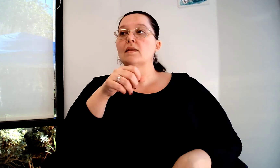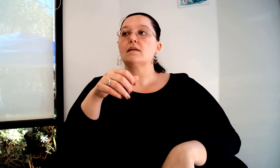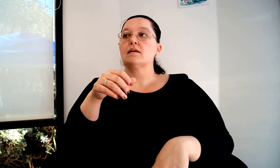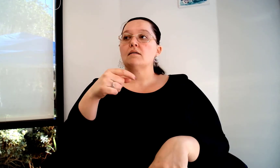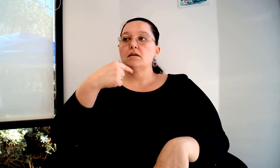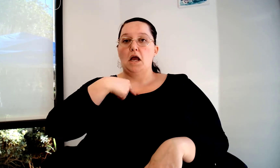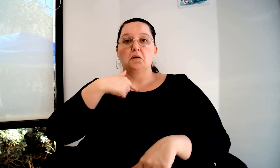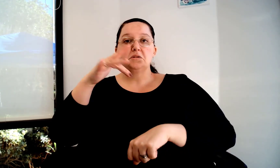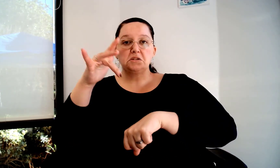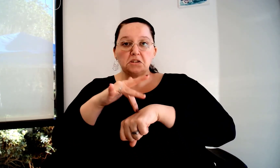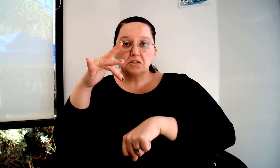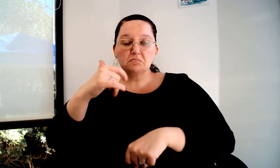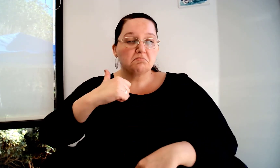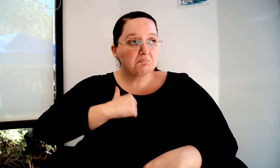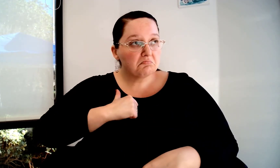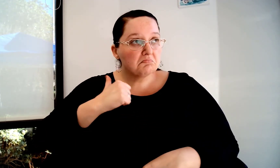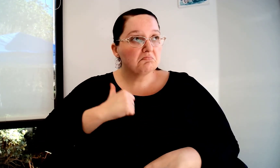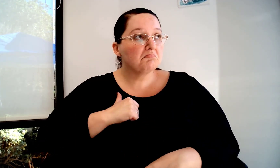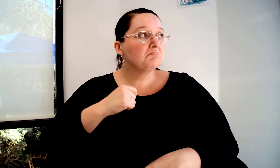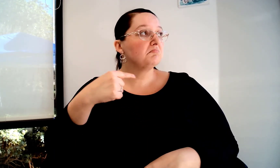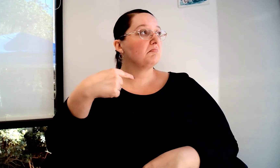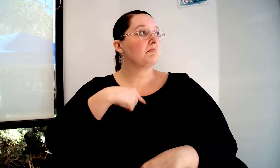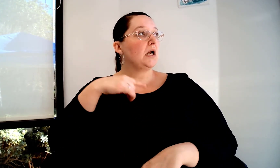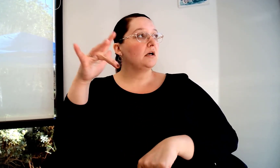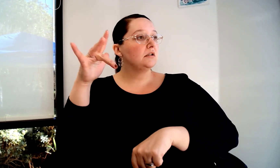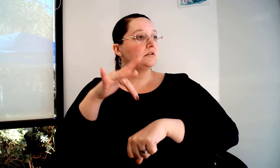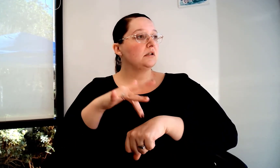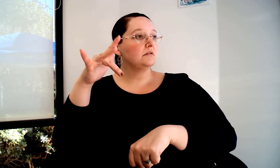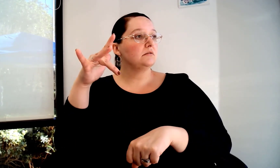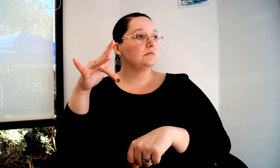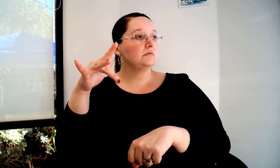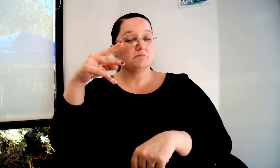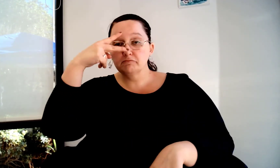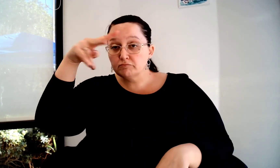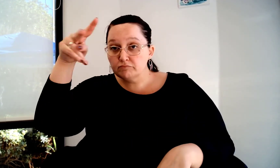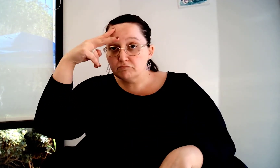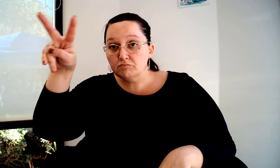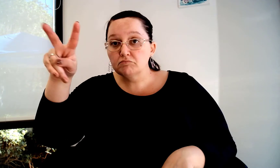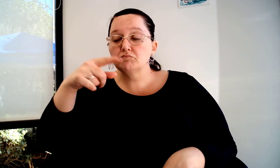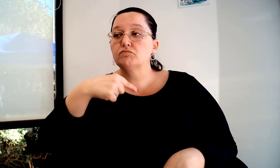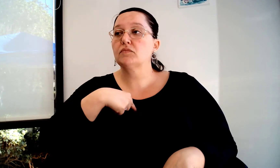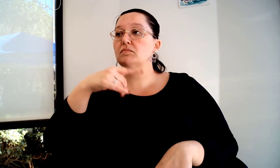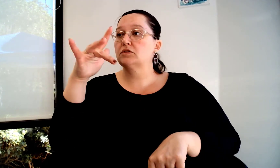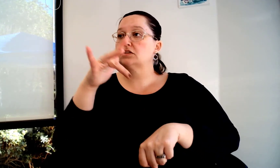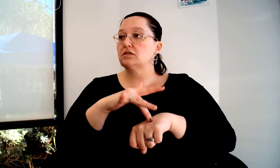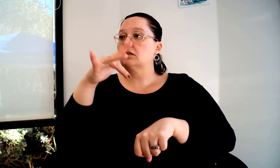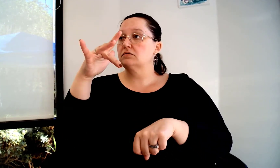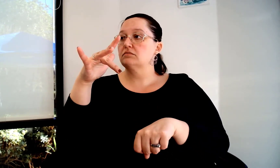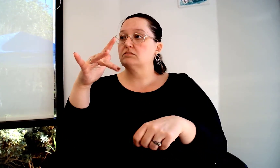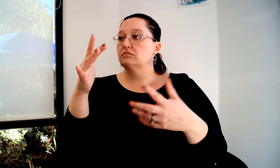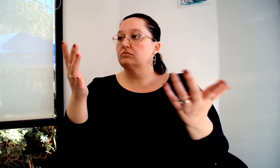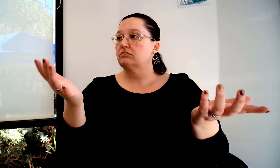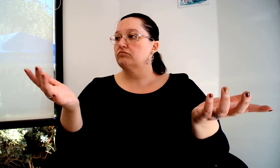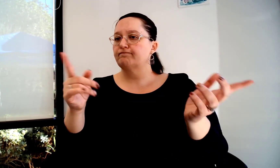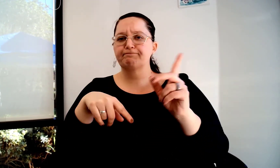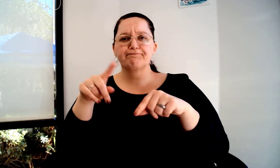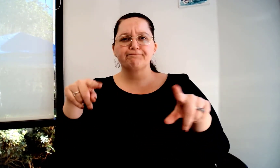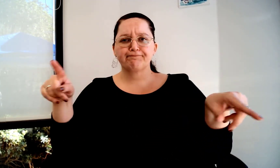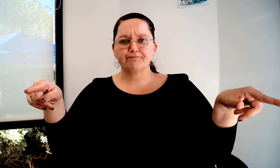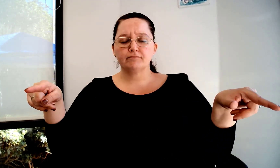sightseeing. This touch is used for travel. I've been to Canada, I've been to Mexico,